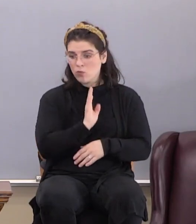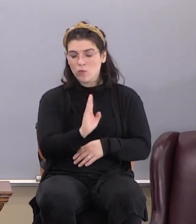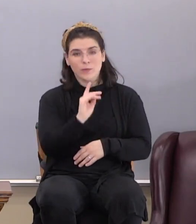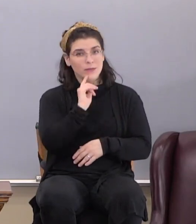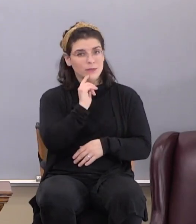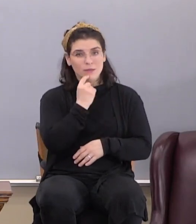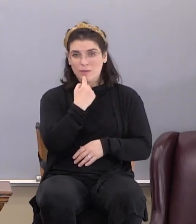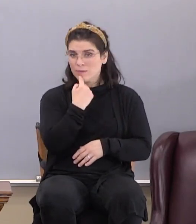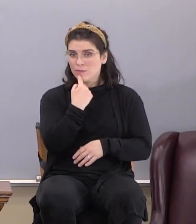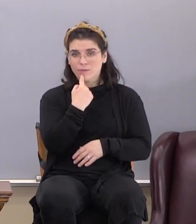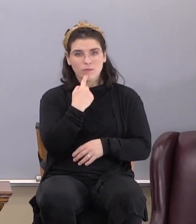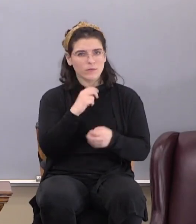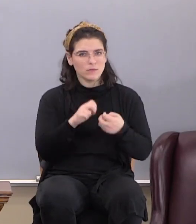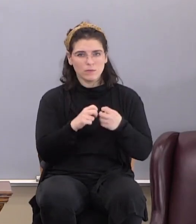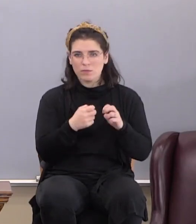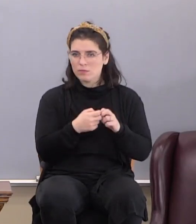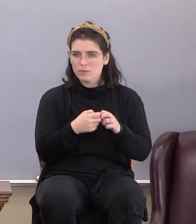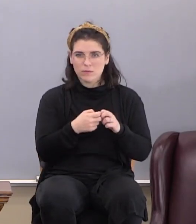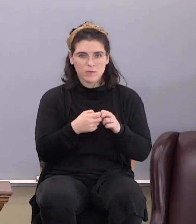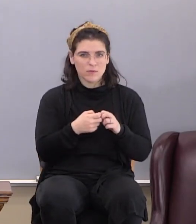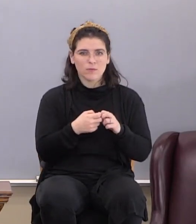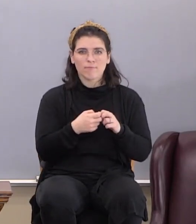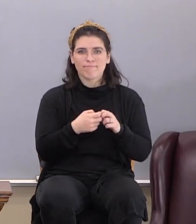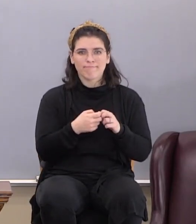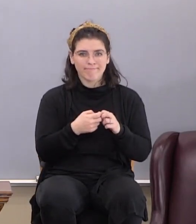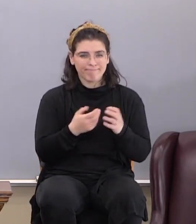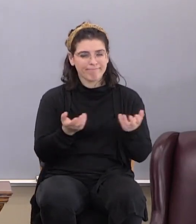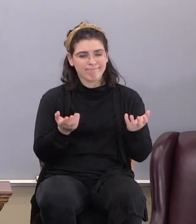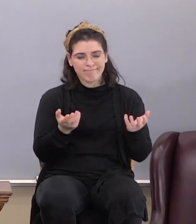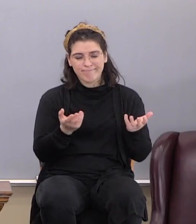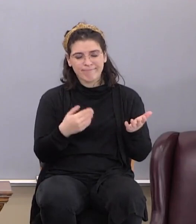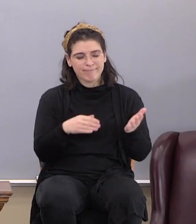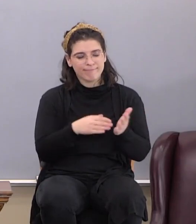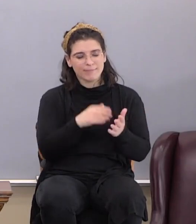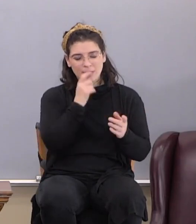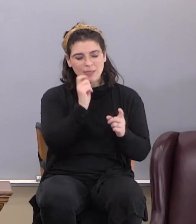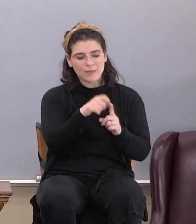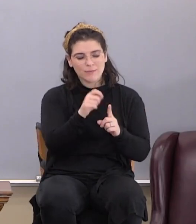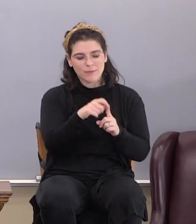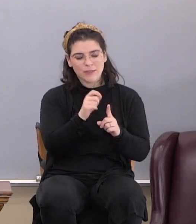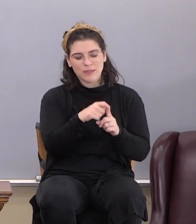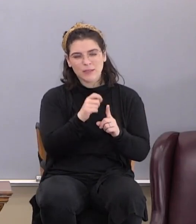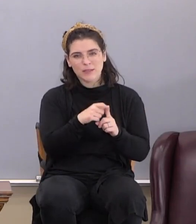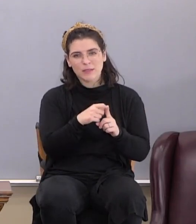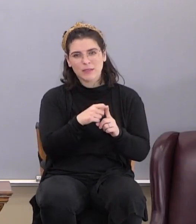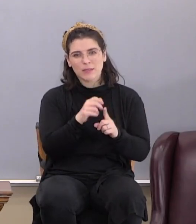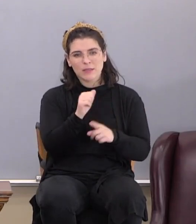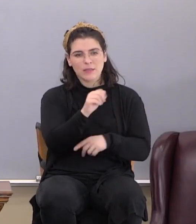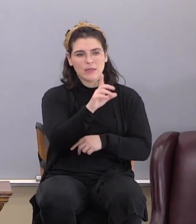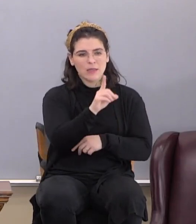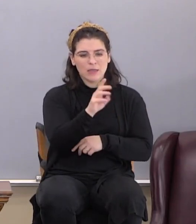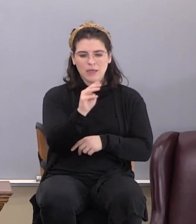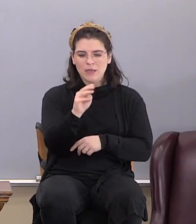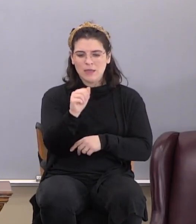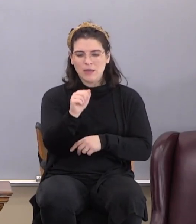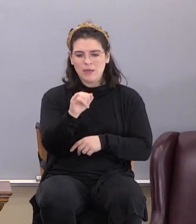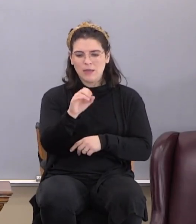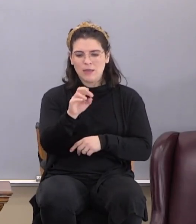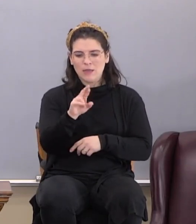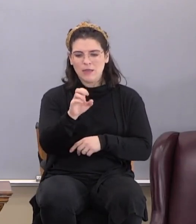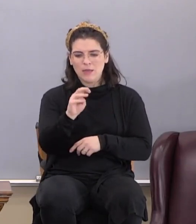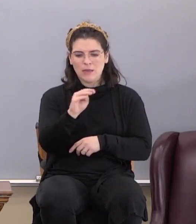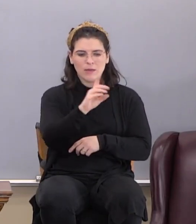serious issue. Again, not to pick on any, ad maiorem